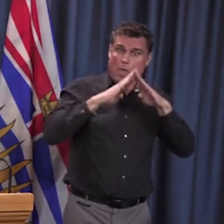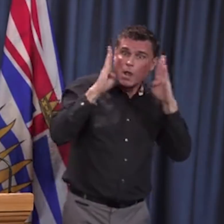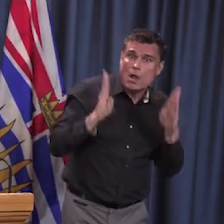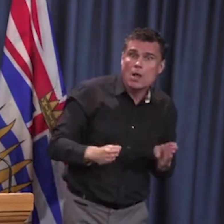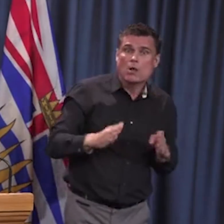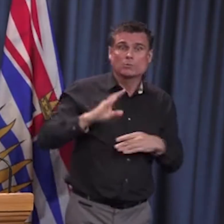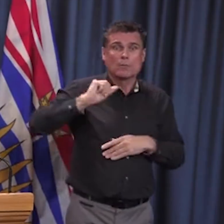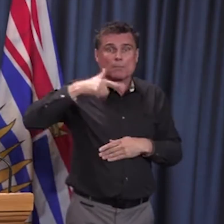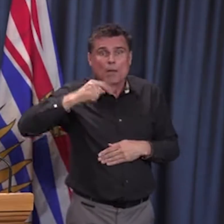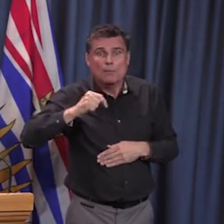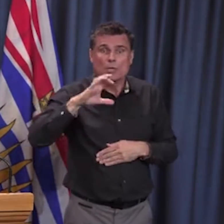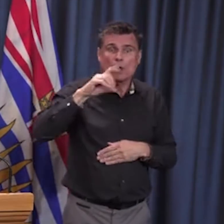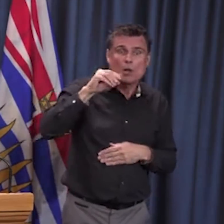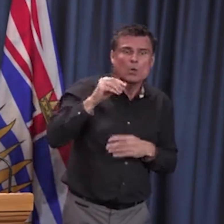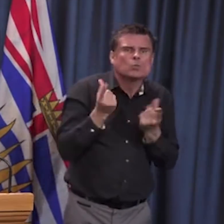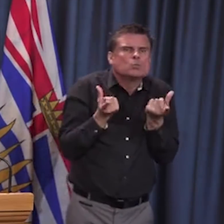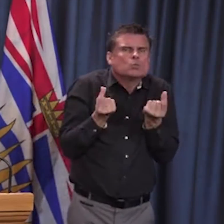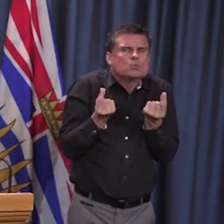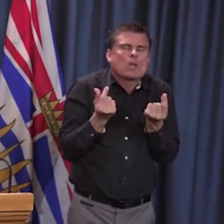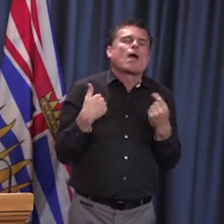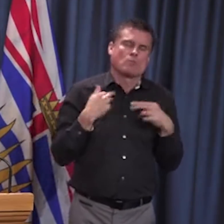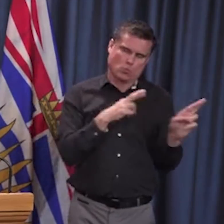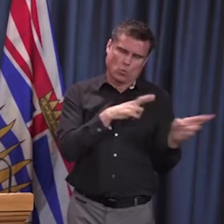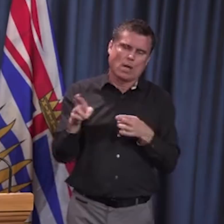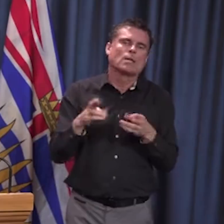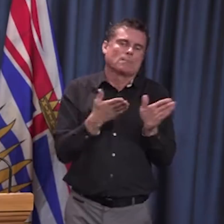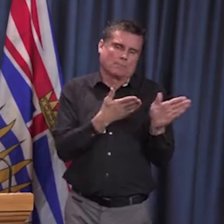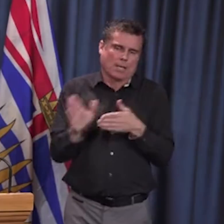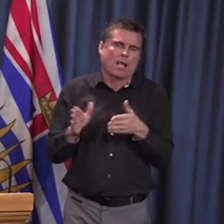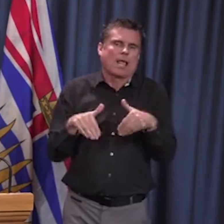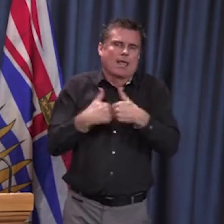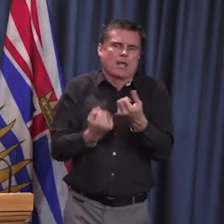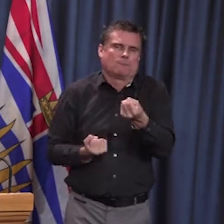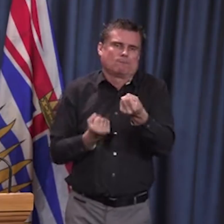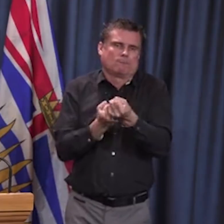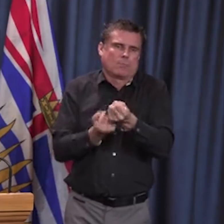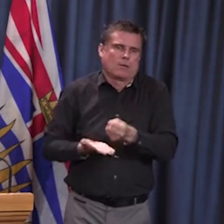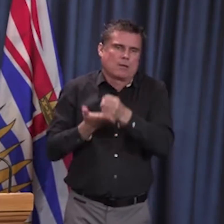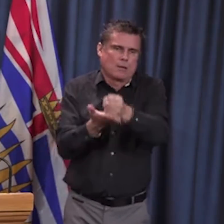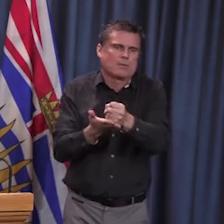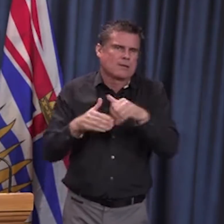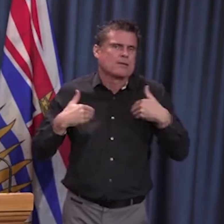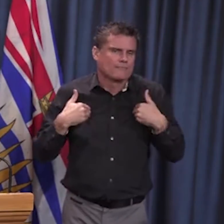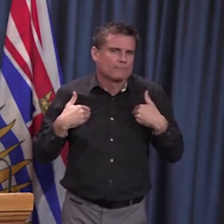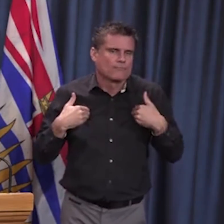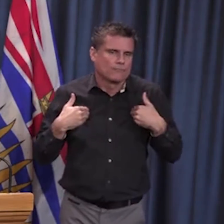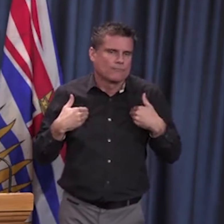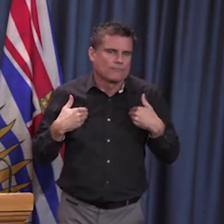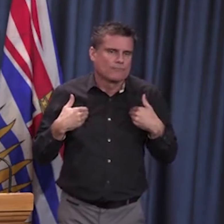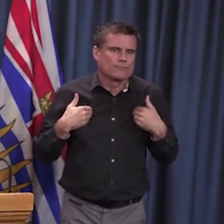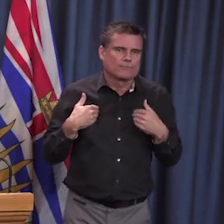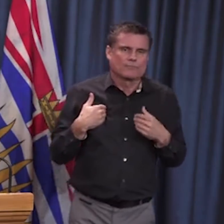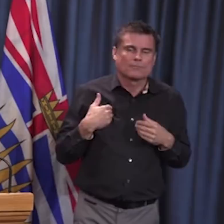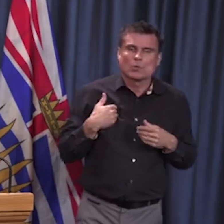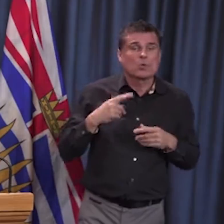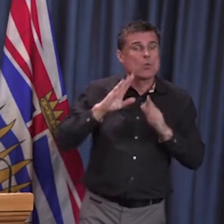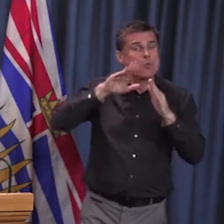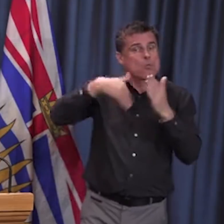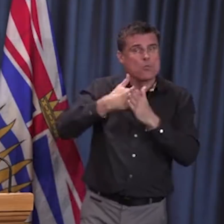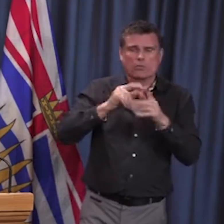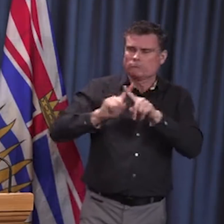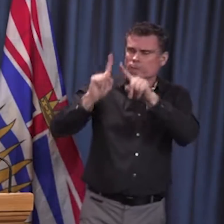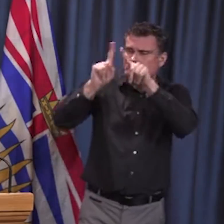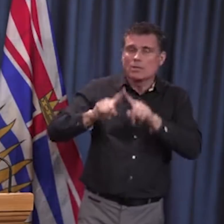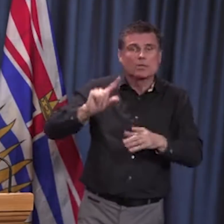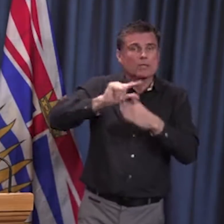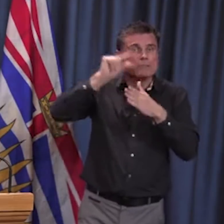and that's why it's so critically important that all orders of government, federal, provincial, and municipal, are working as best we can to